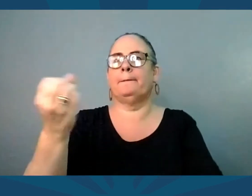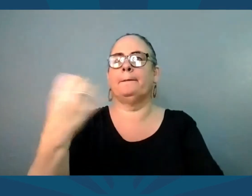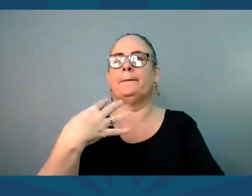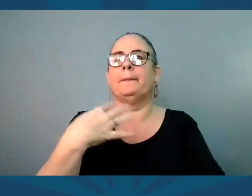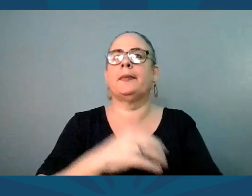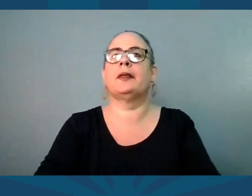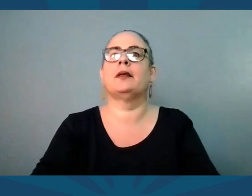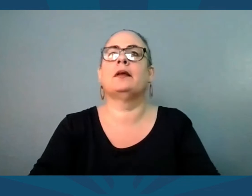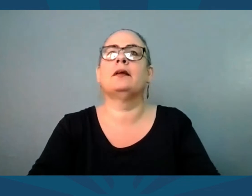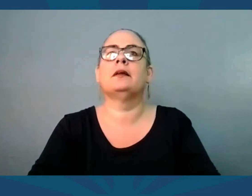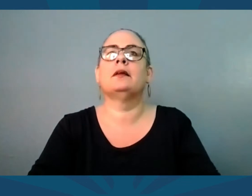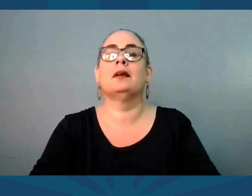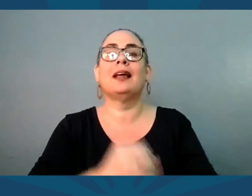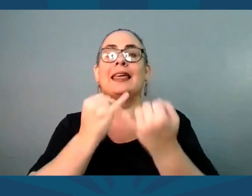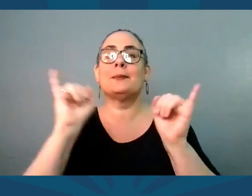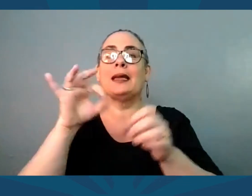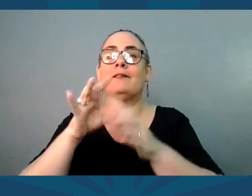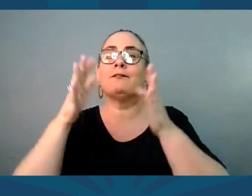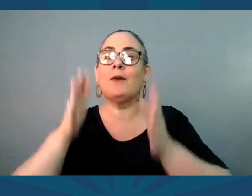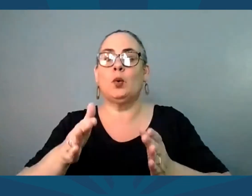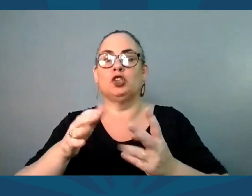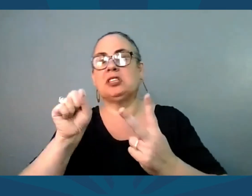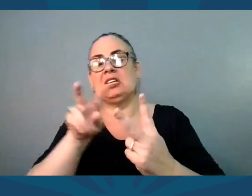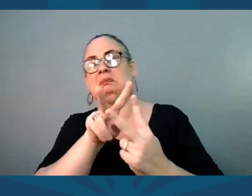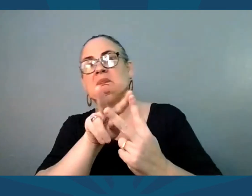have requested a one-time early ballot.